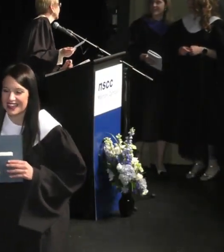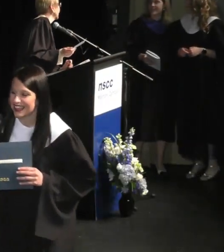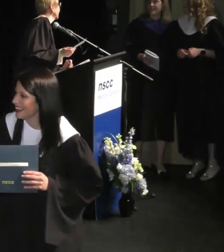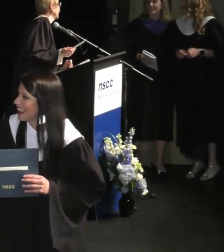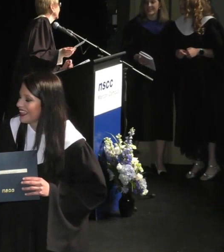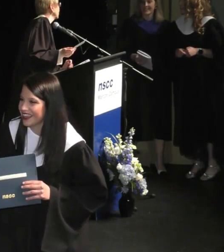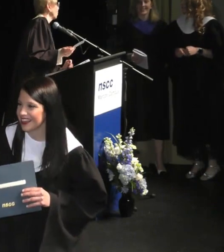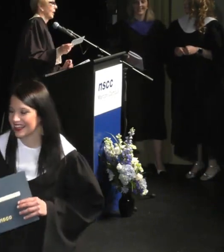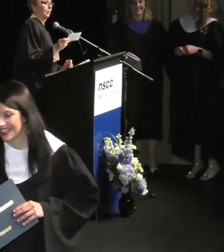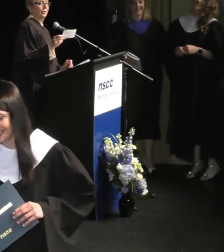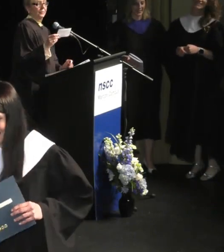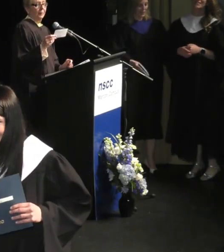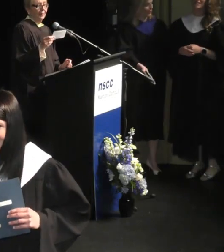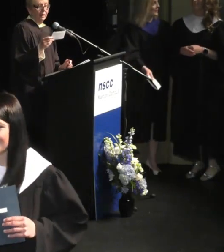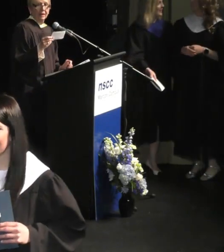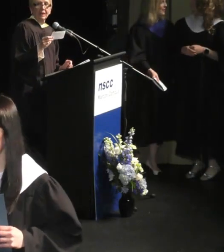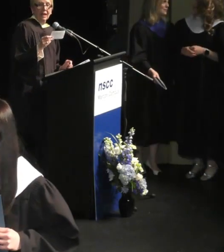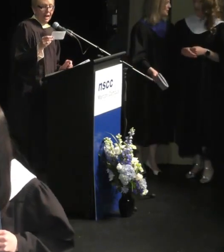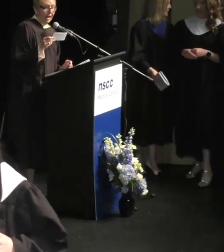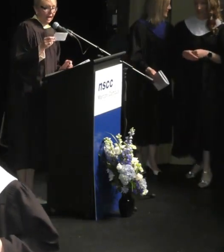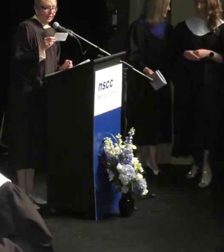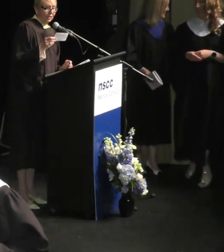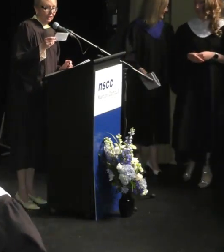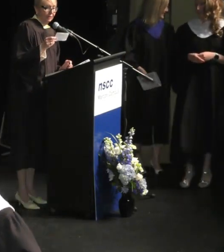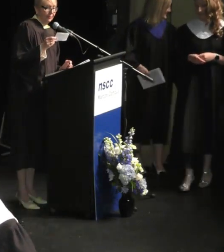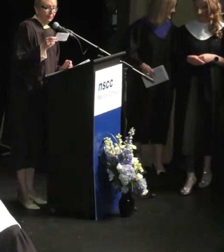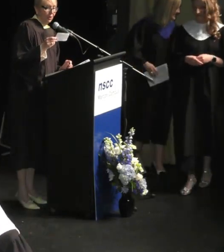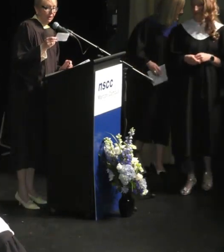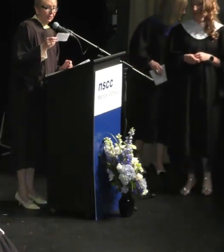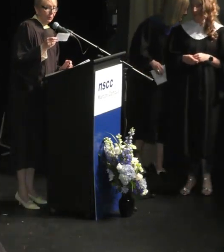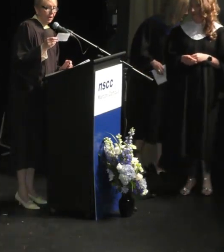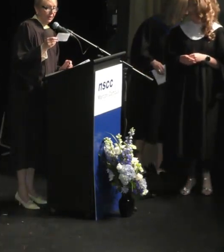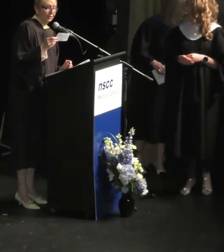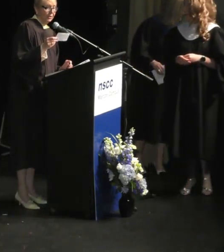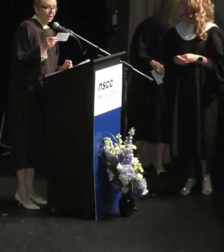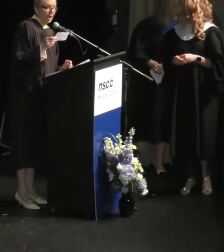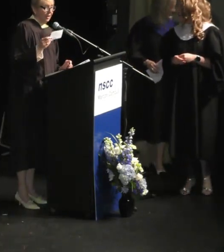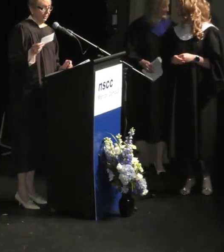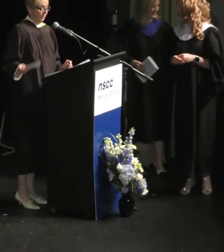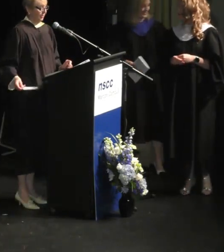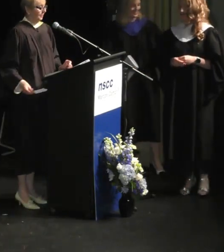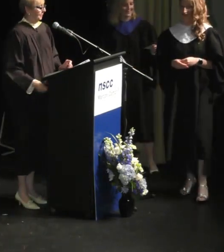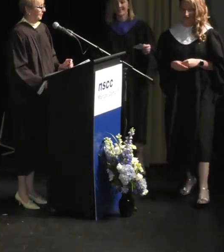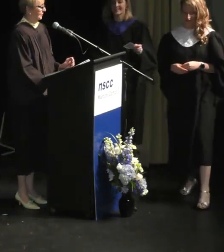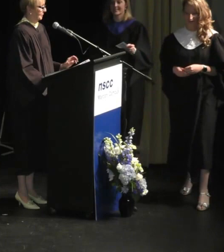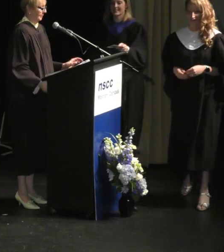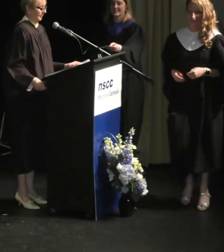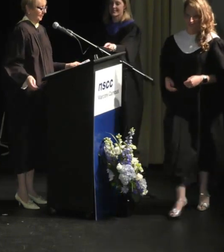Sears? Swires. Angela Benoit Swires, honors.